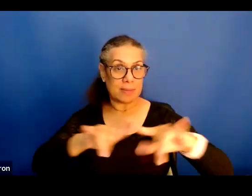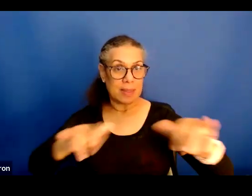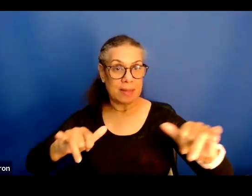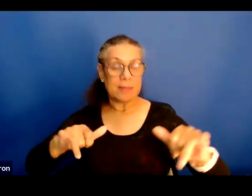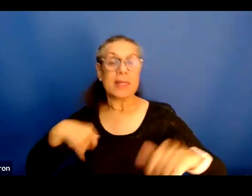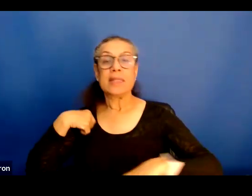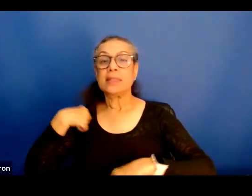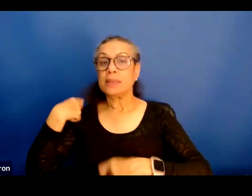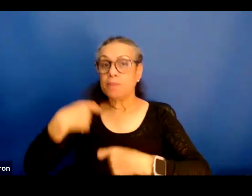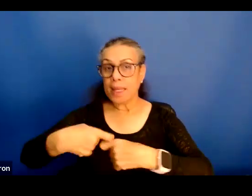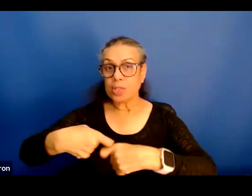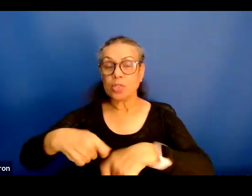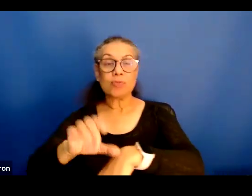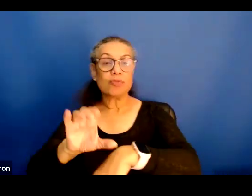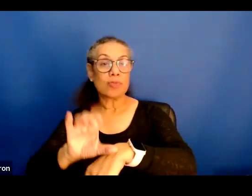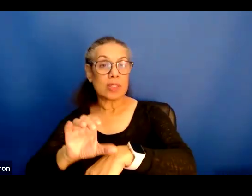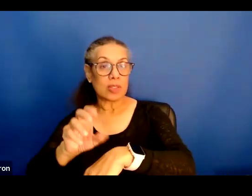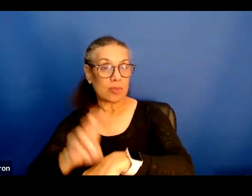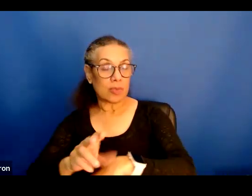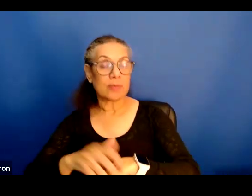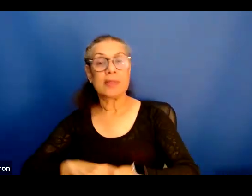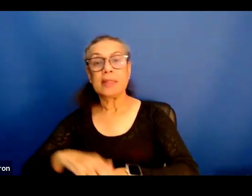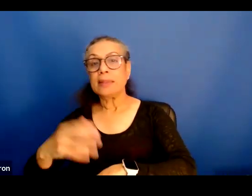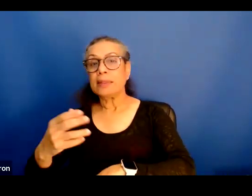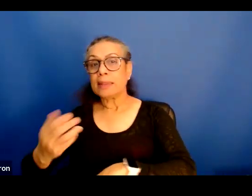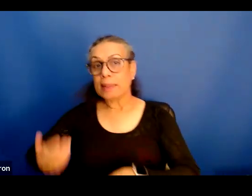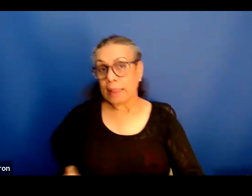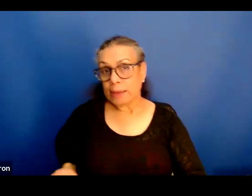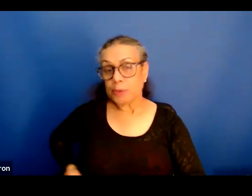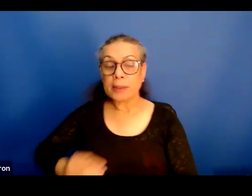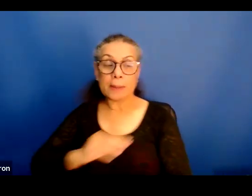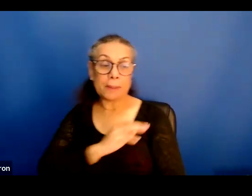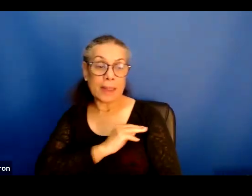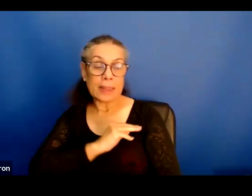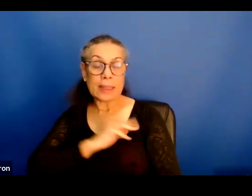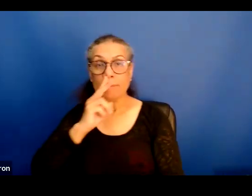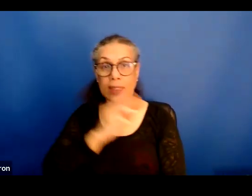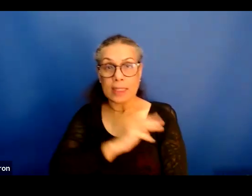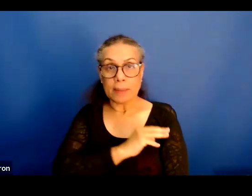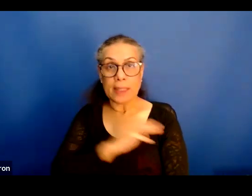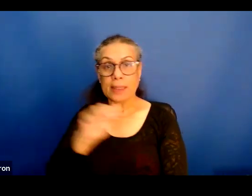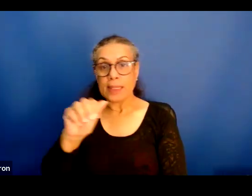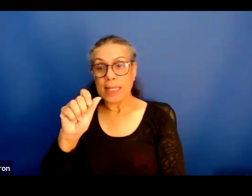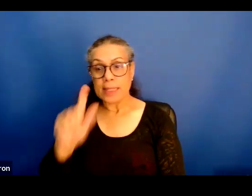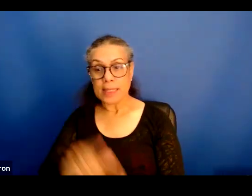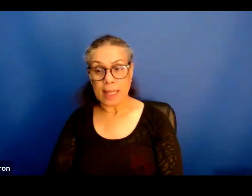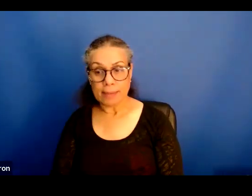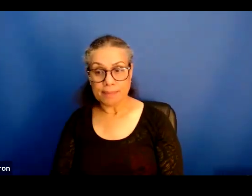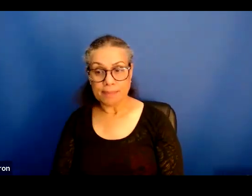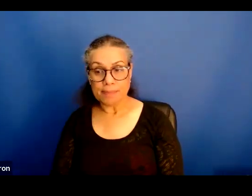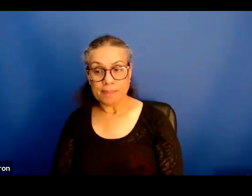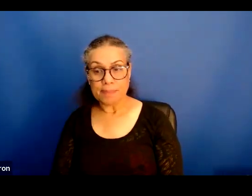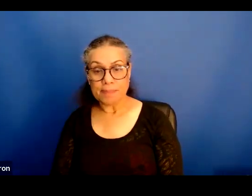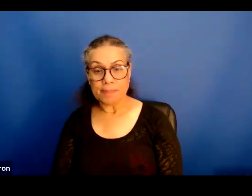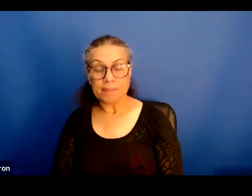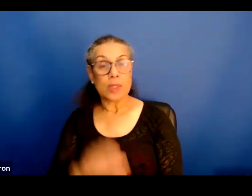Haitian Creole, Cape Verdean, Cantonese, Mandarin, Vietnamese, and American Sign Language.